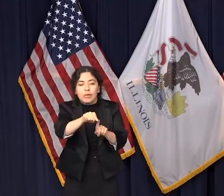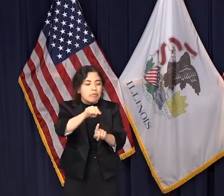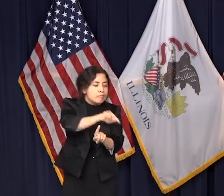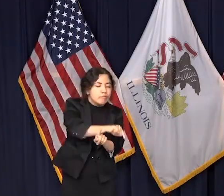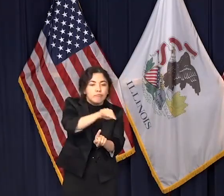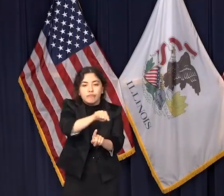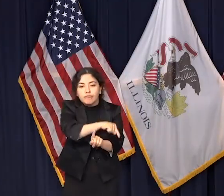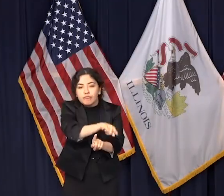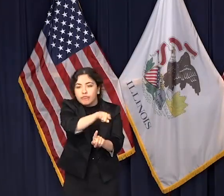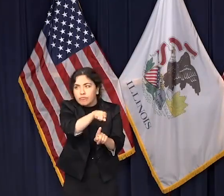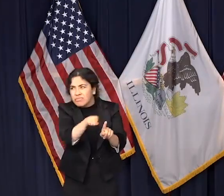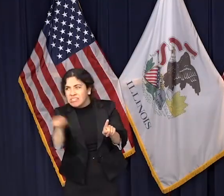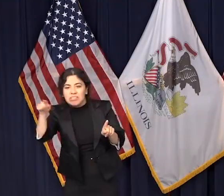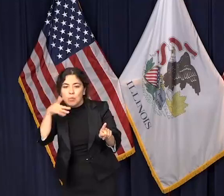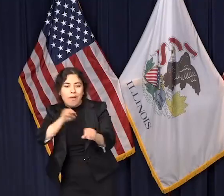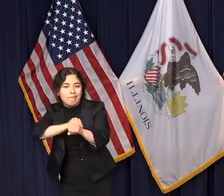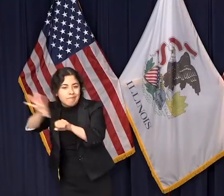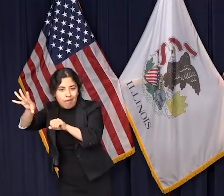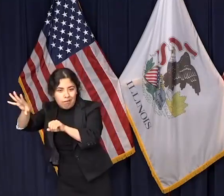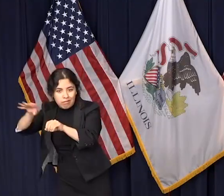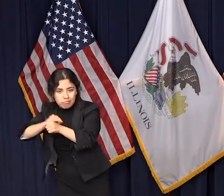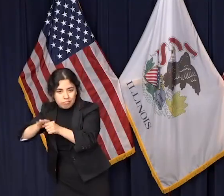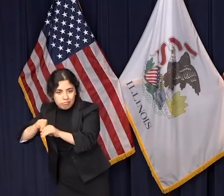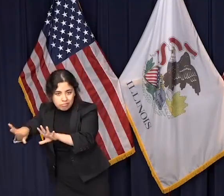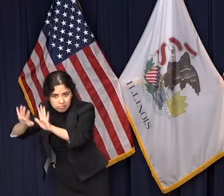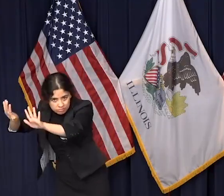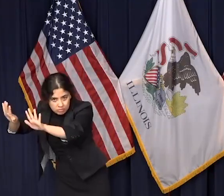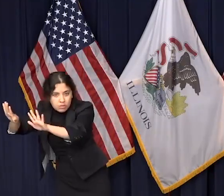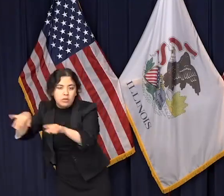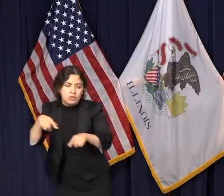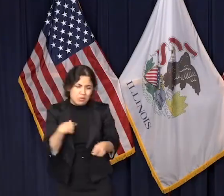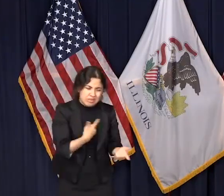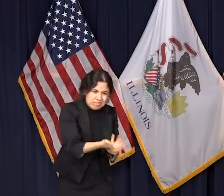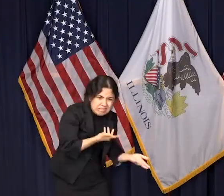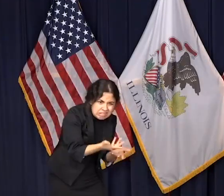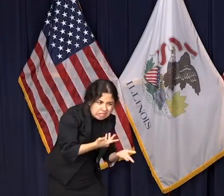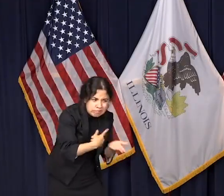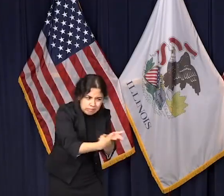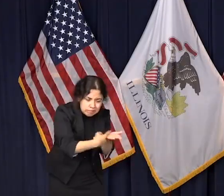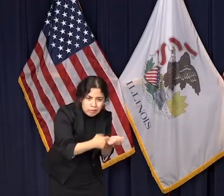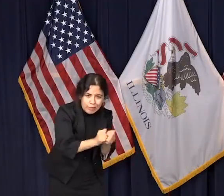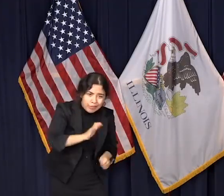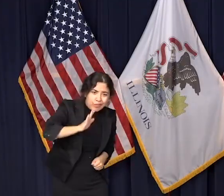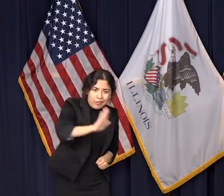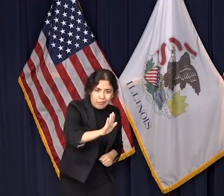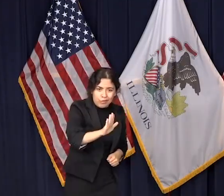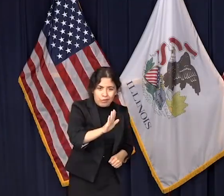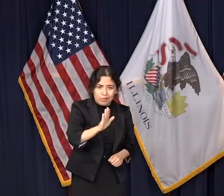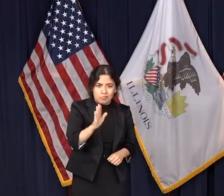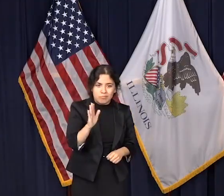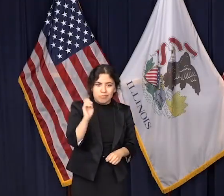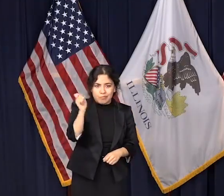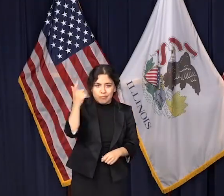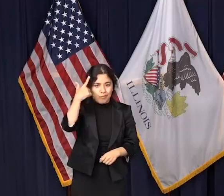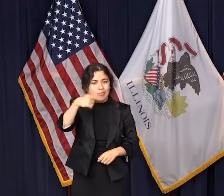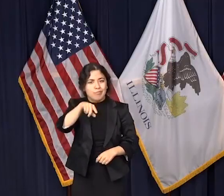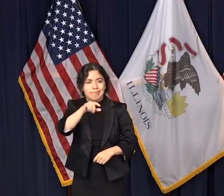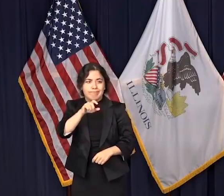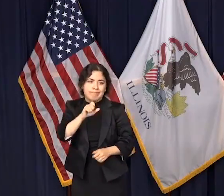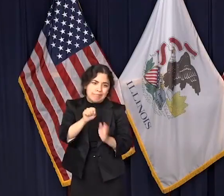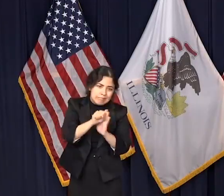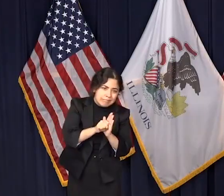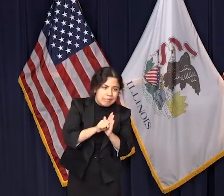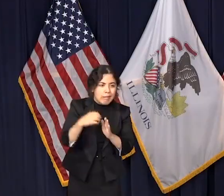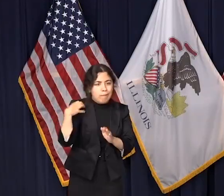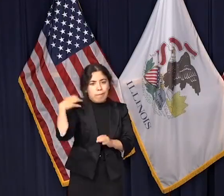are working with the local authorities there, the local elected officials, to have them go in and impose mitigations